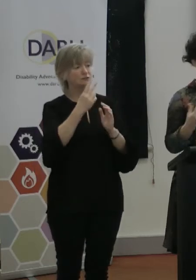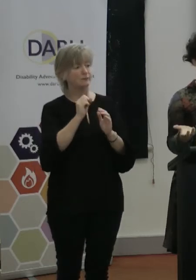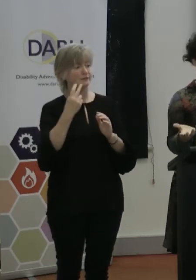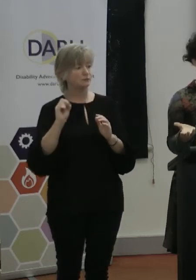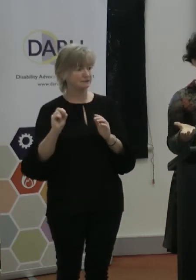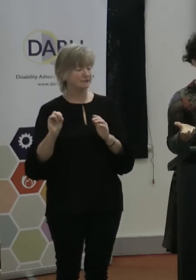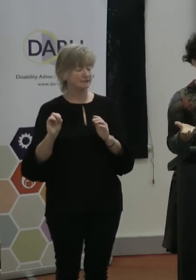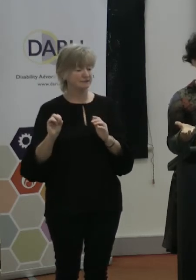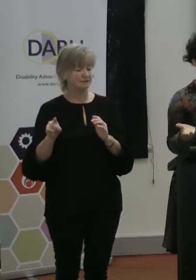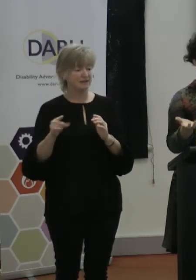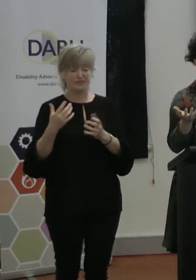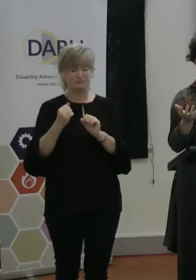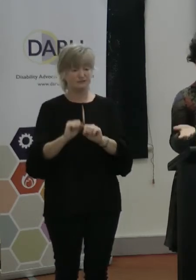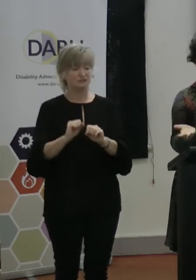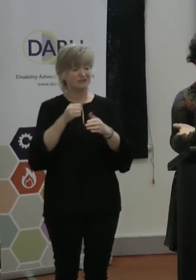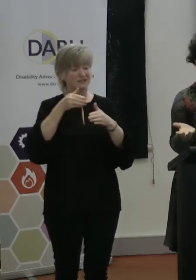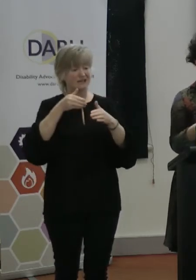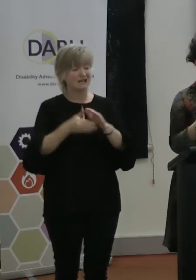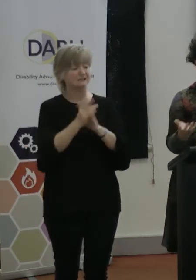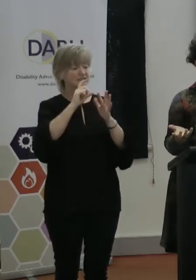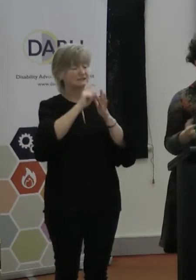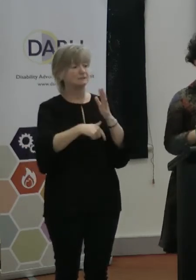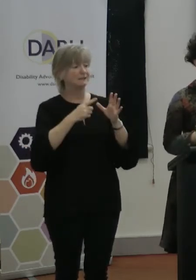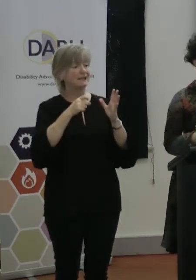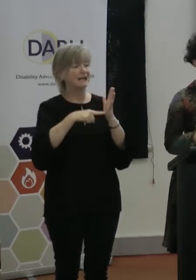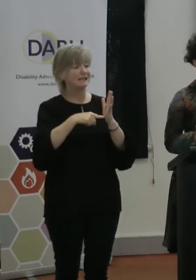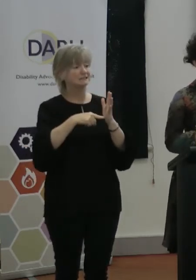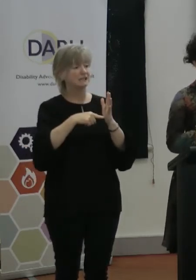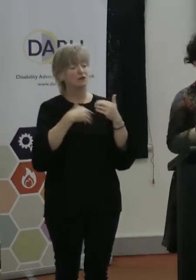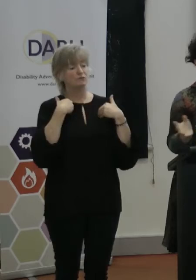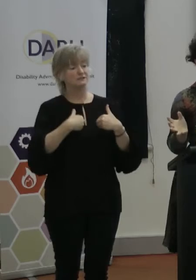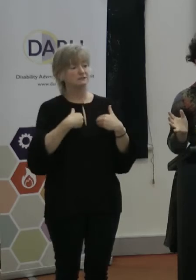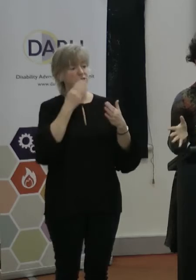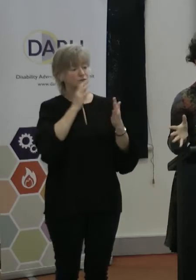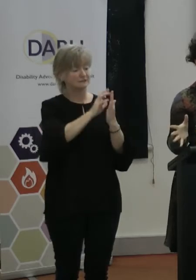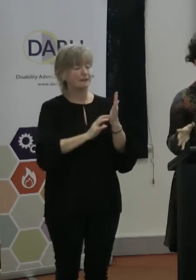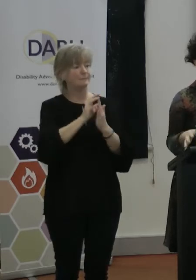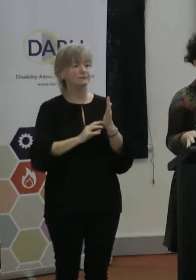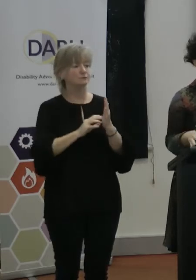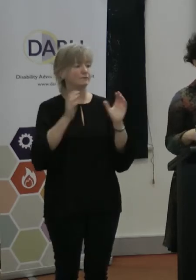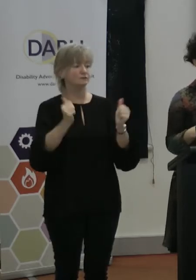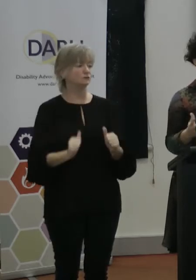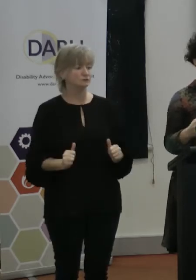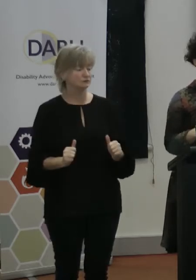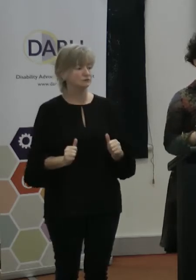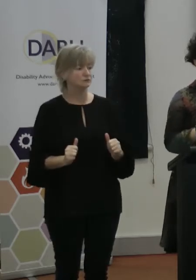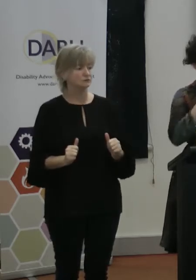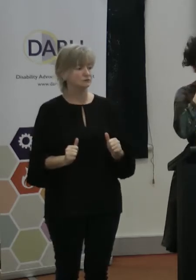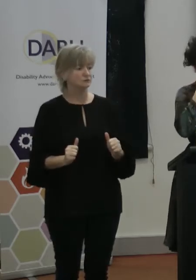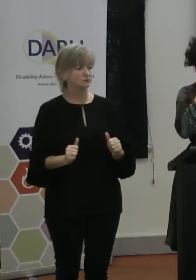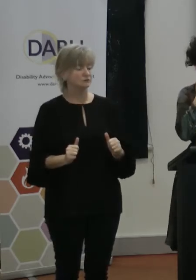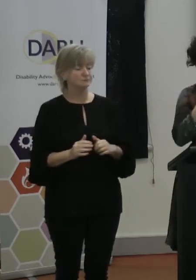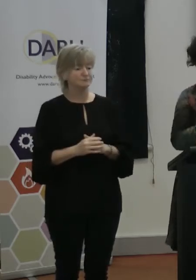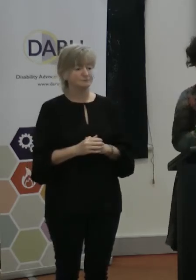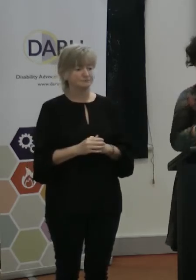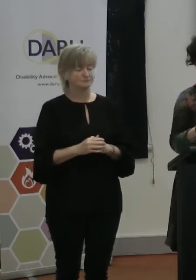the protections available under the Disability Act, residential statements, will no longer exist. And will become void. So